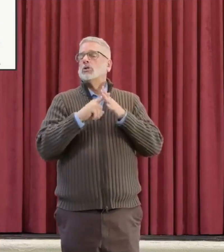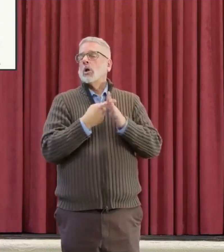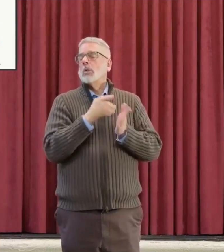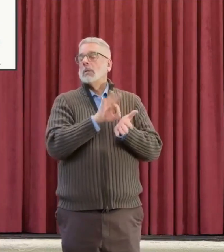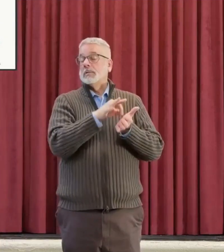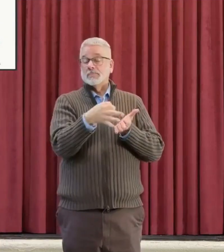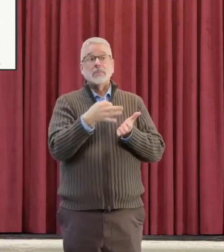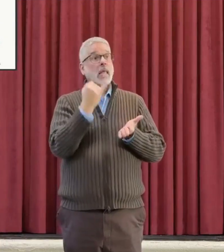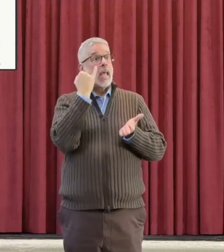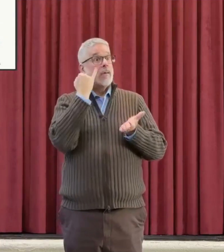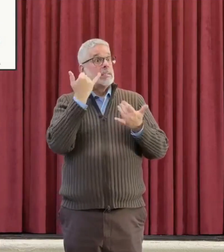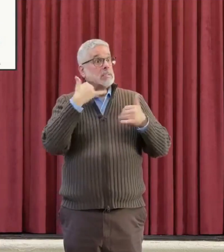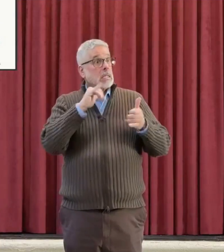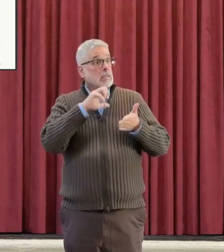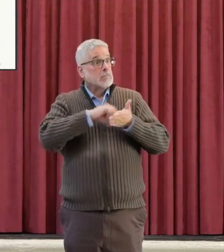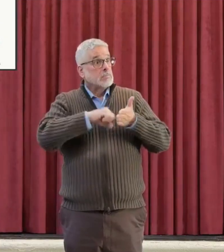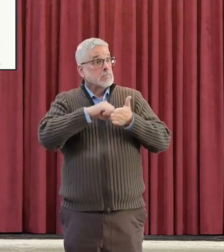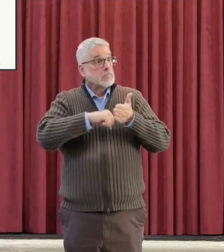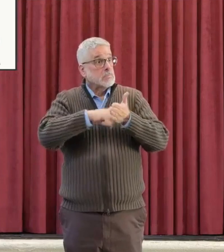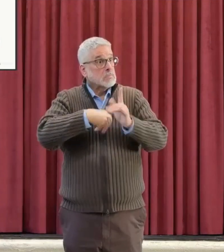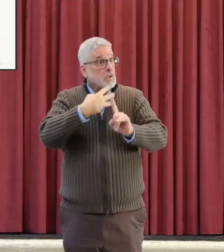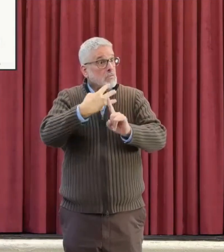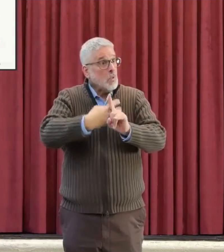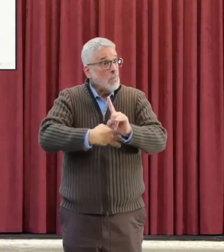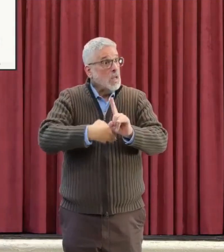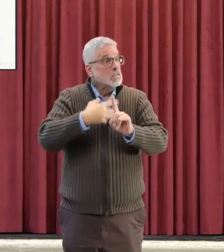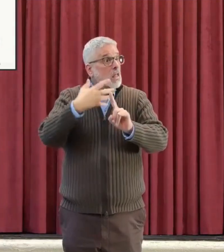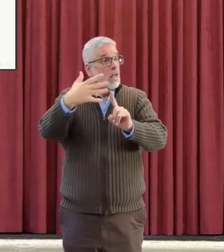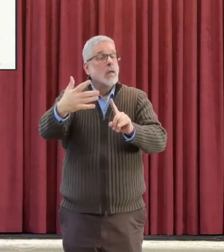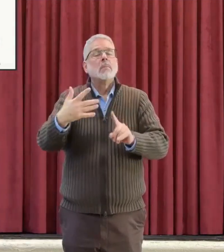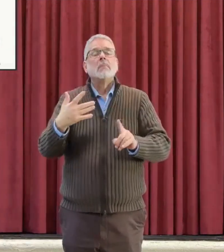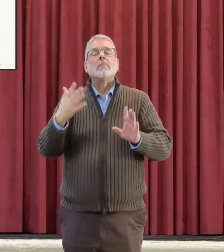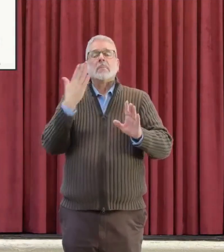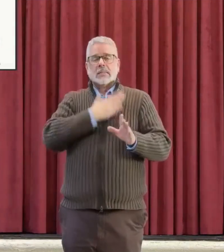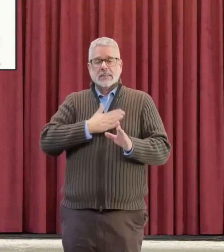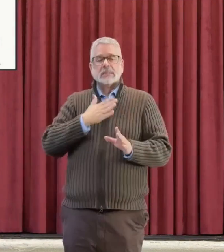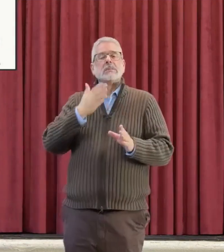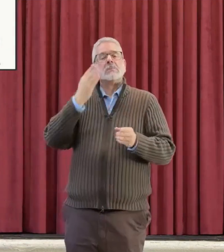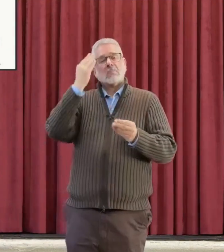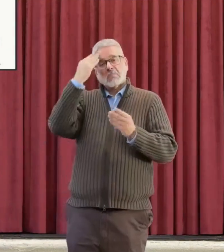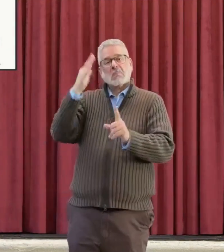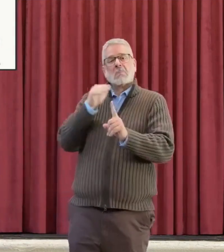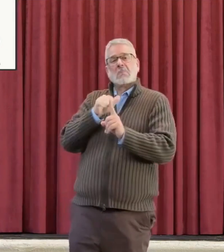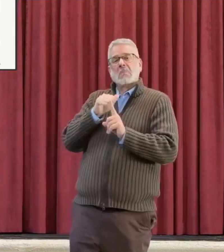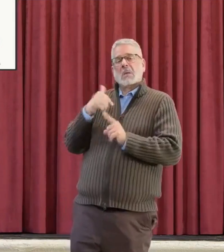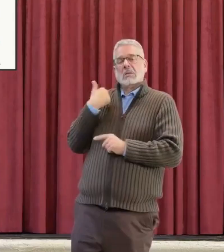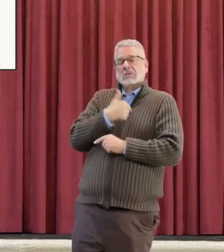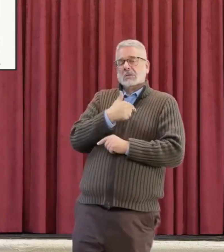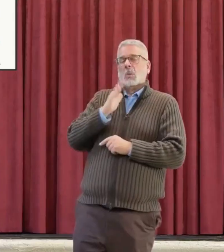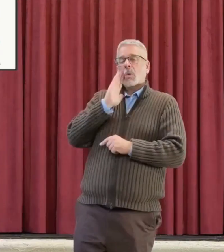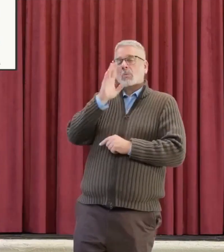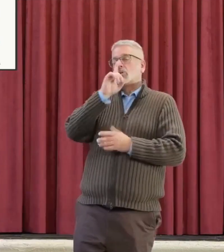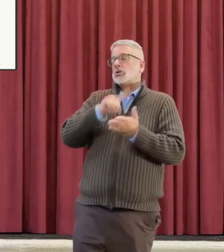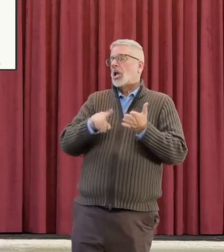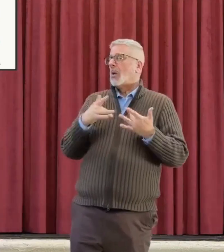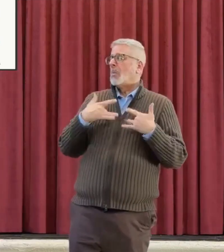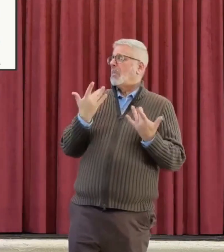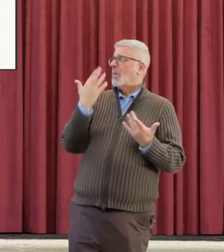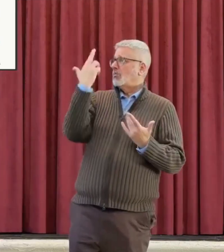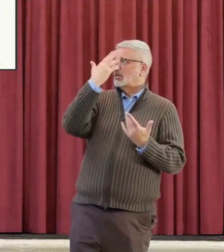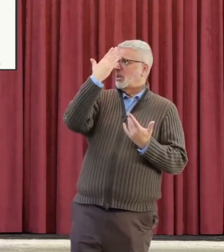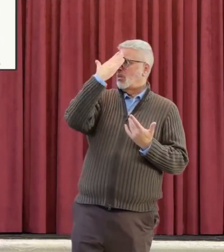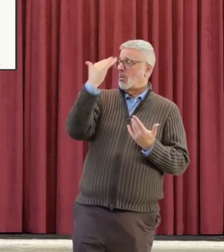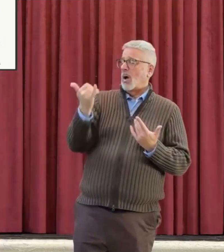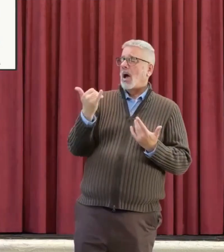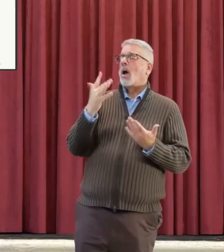deduction keeps going more than like say 4 months or so, please give us a call so that we can check what's going on and we